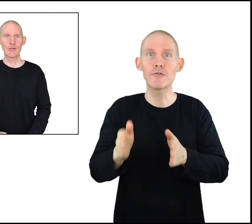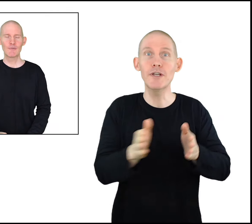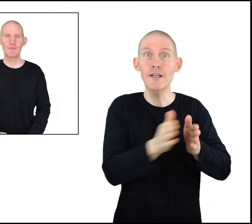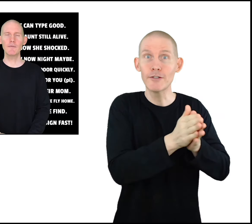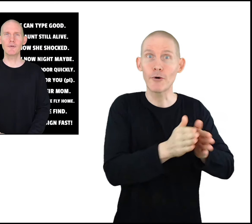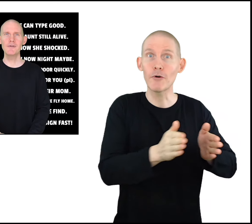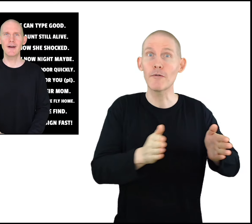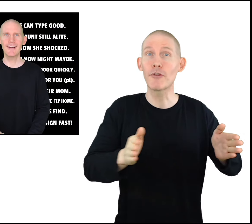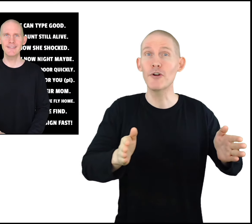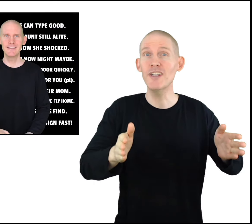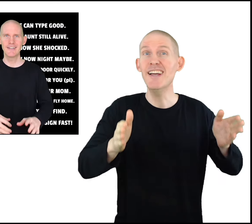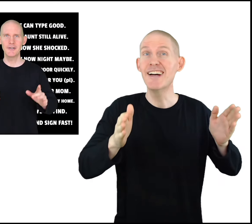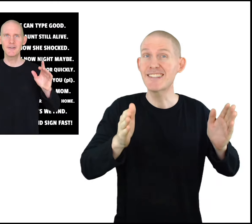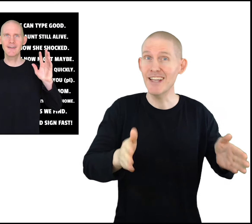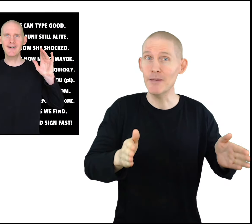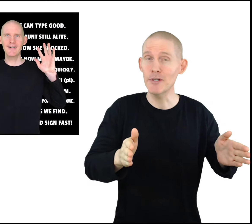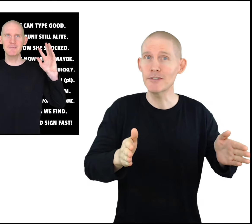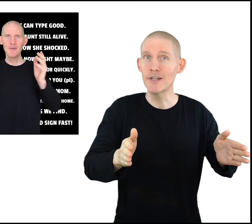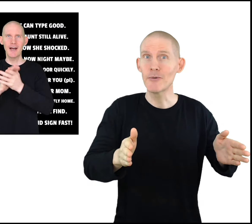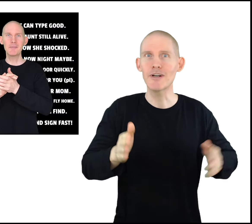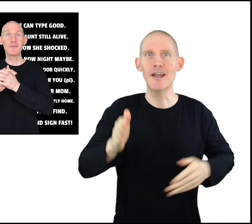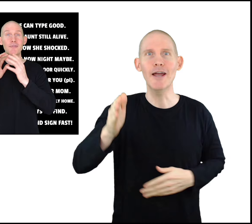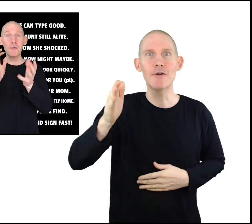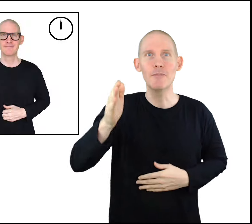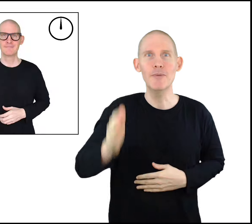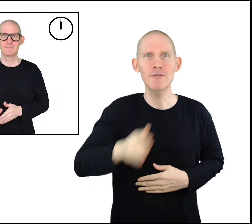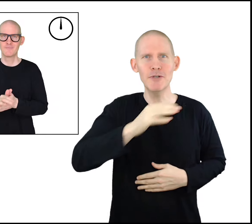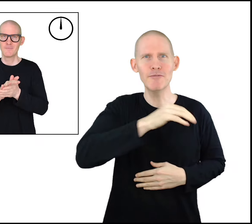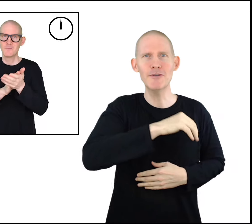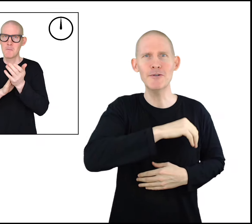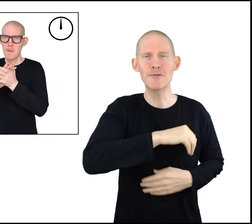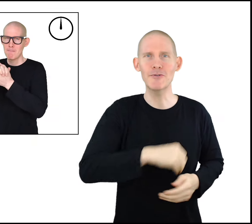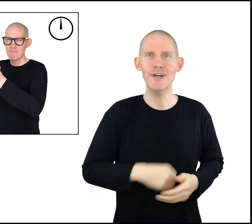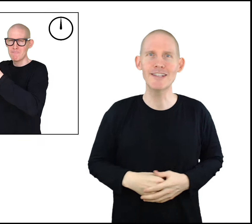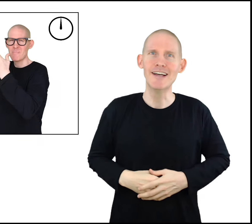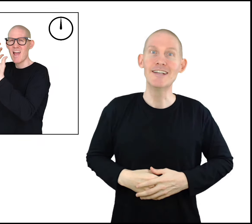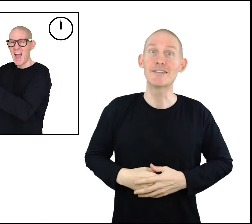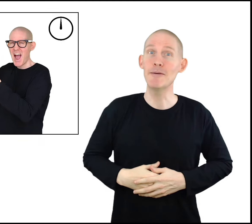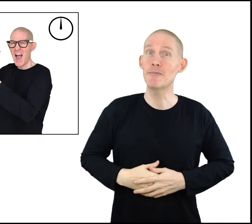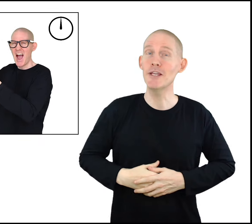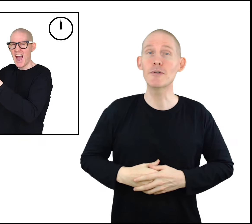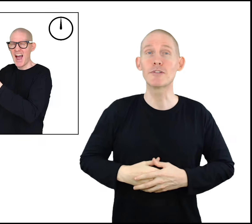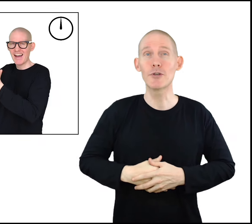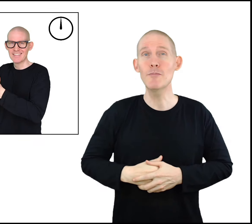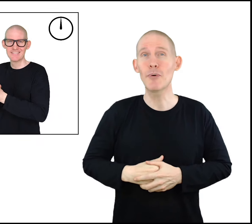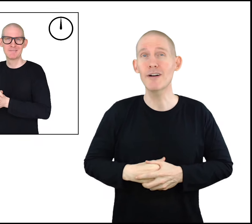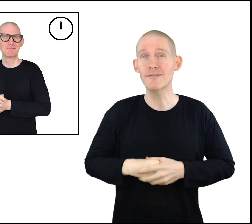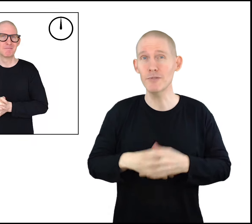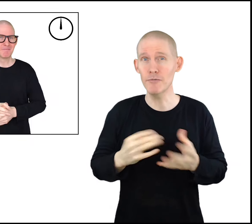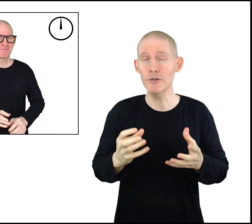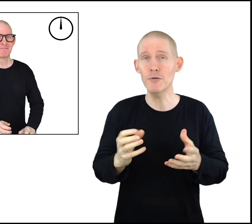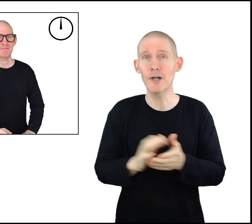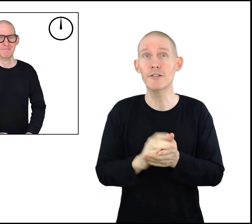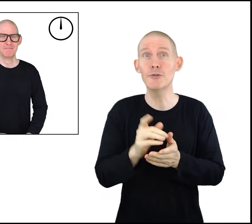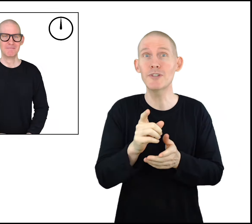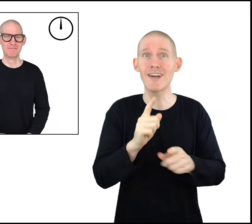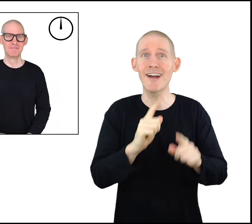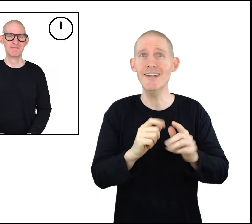3, total of 30 statements. We're going to have mid-review, right? Same thing with two-part review where you sign